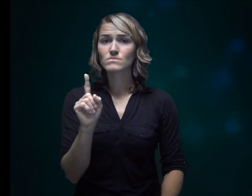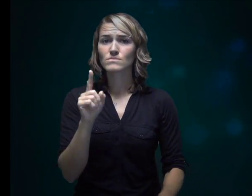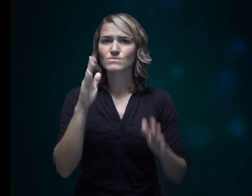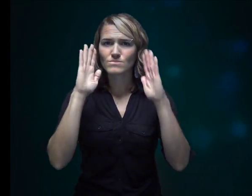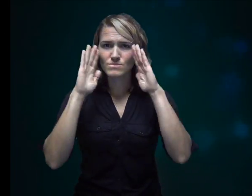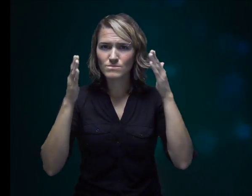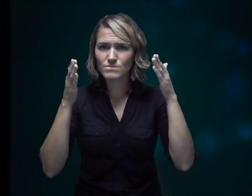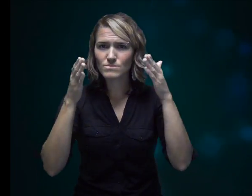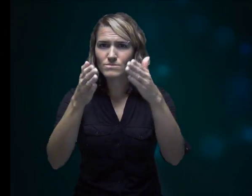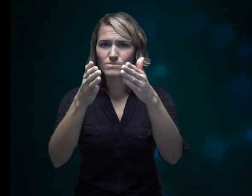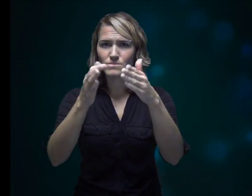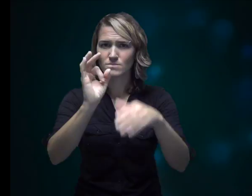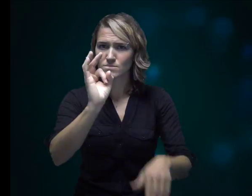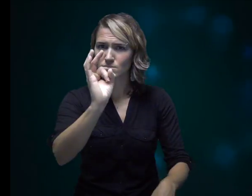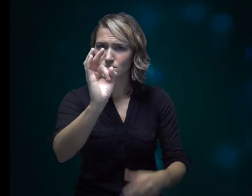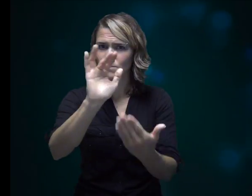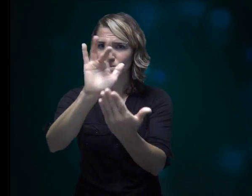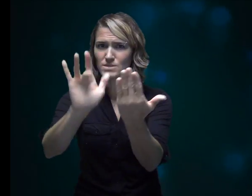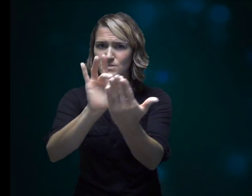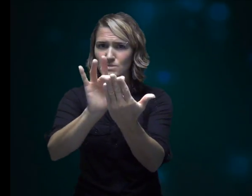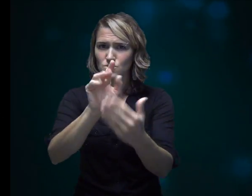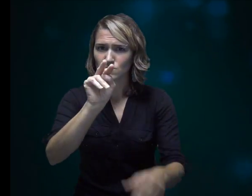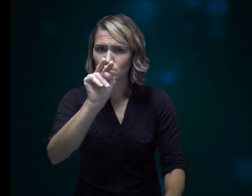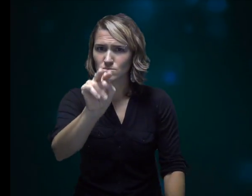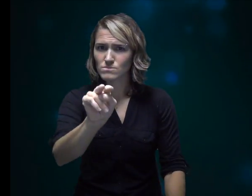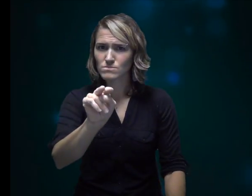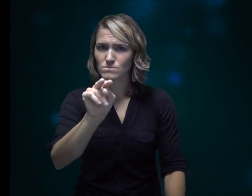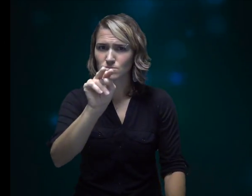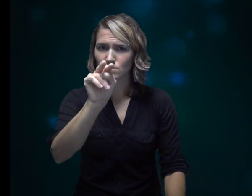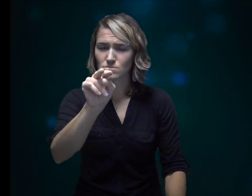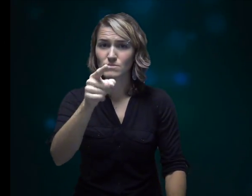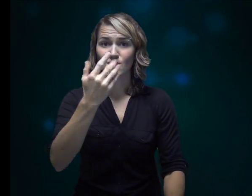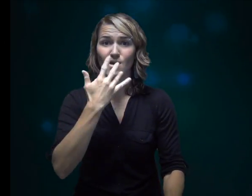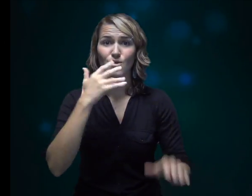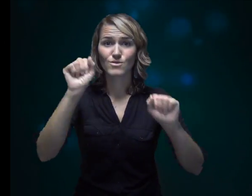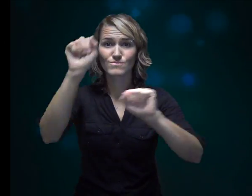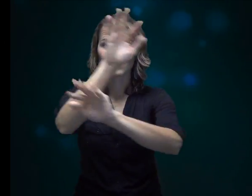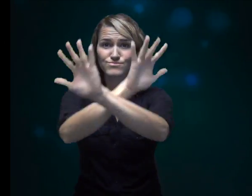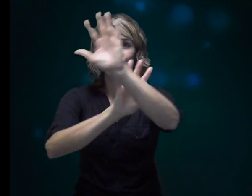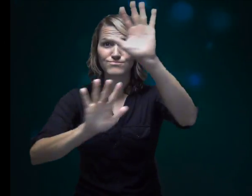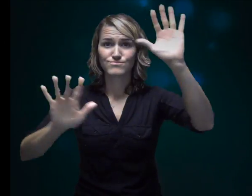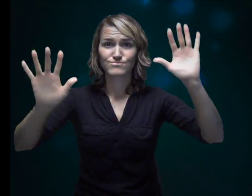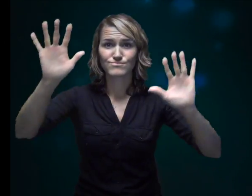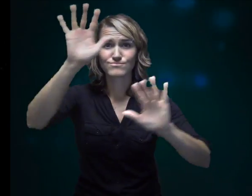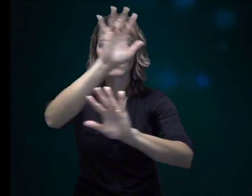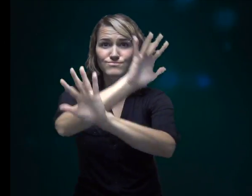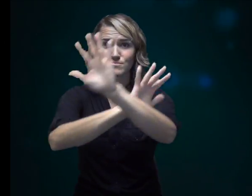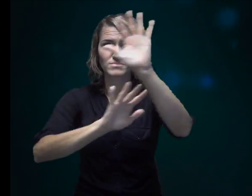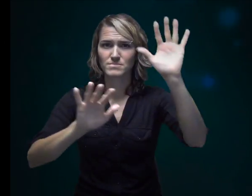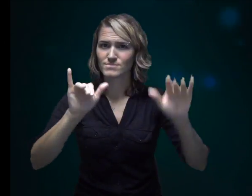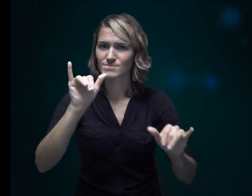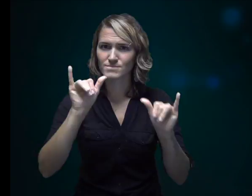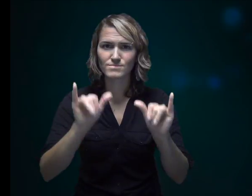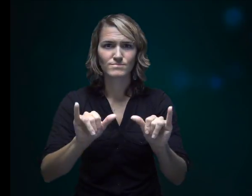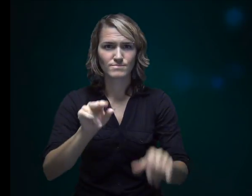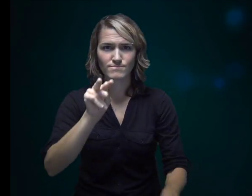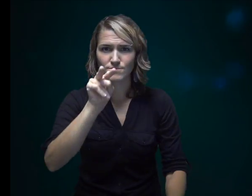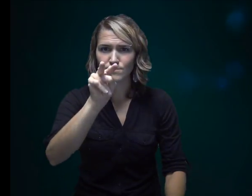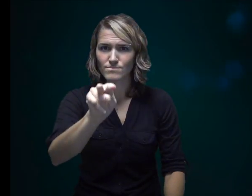Keep your eyes focused on the center of the video. You'll see a kaleidoscope of colors circling the screen, but continue